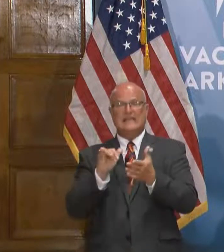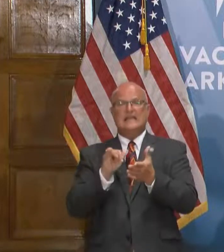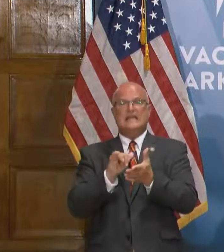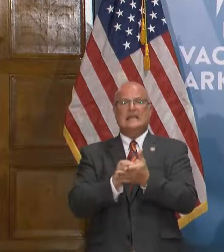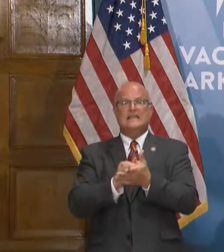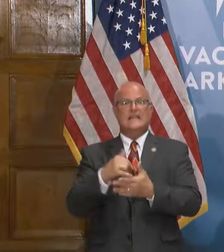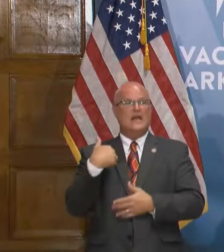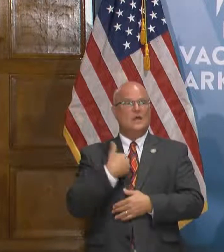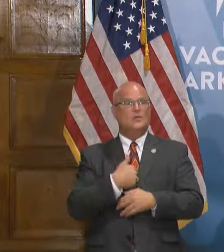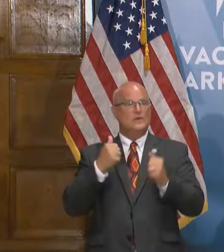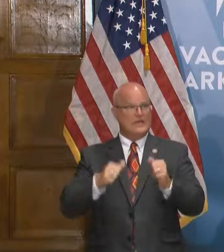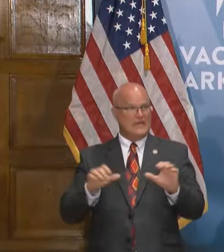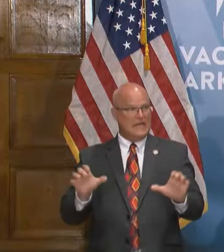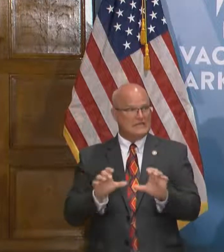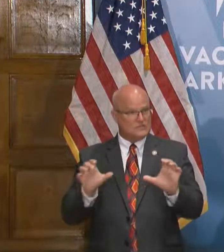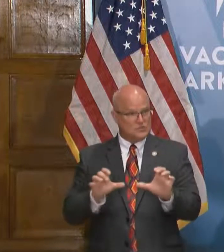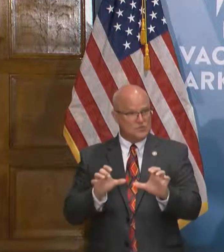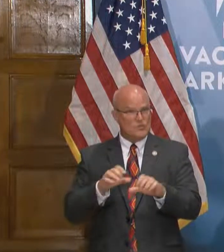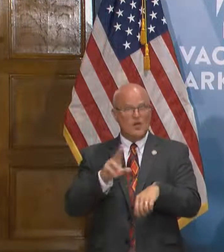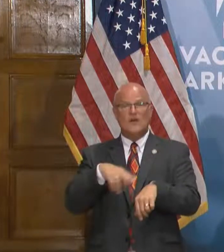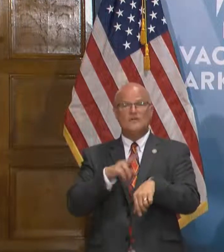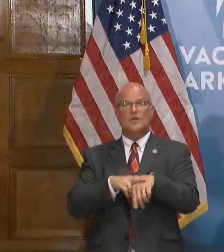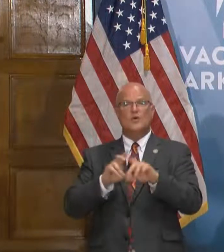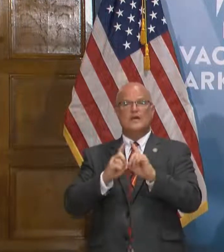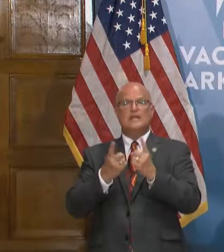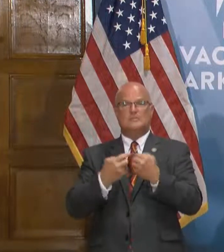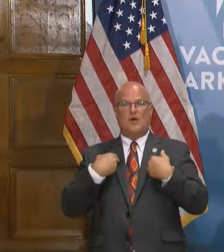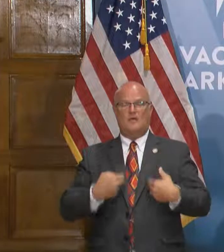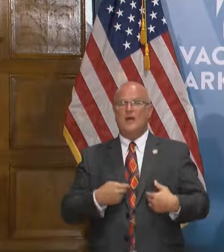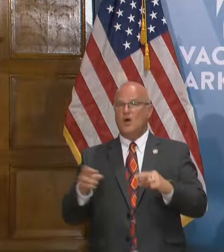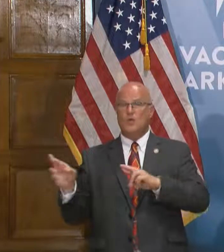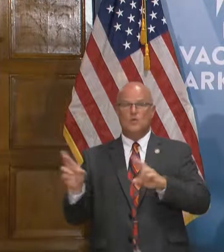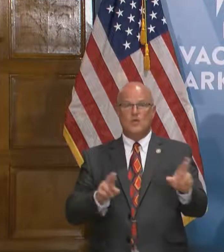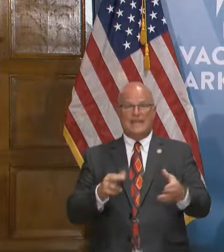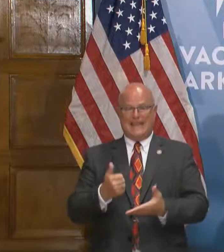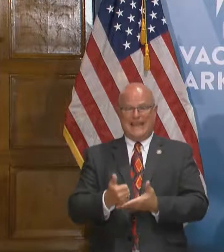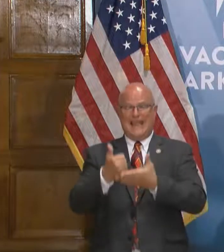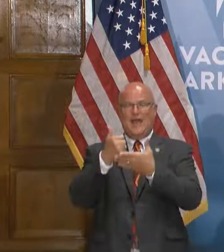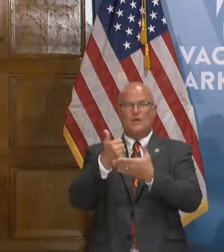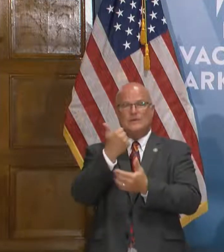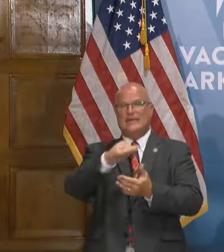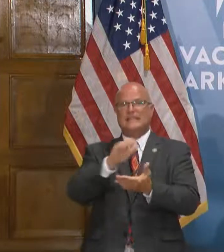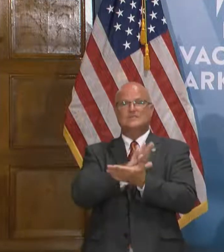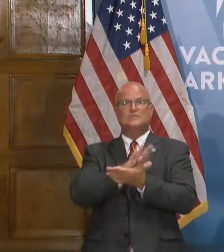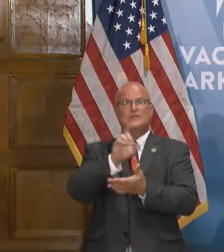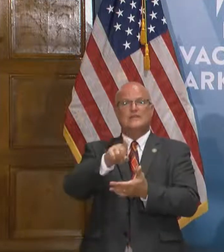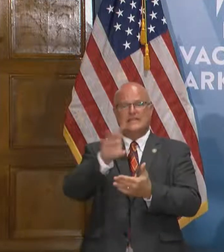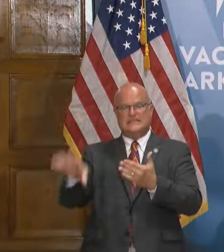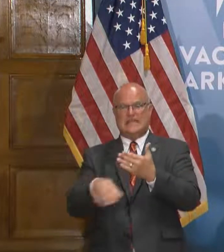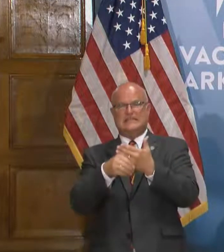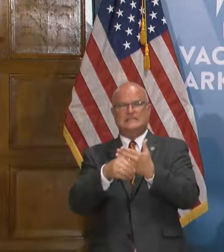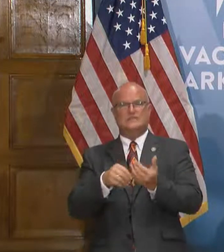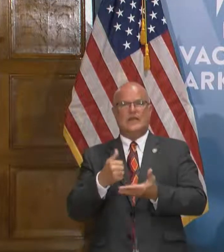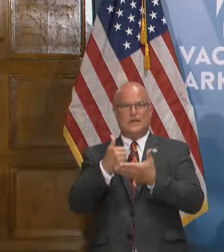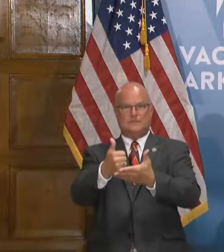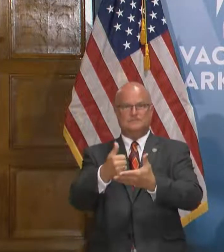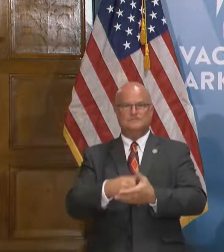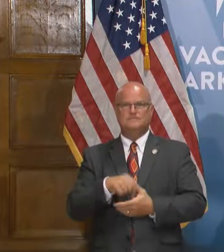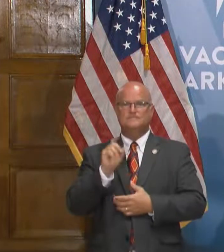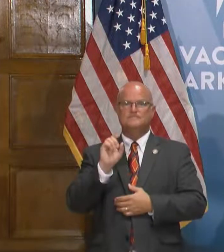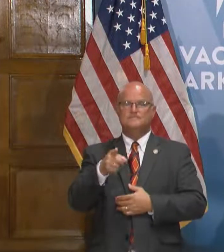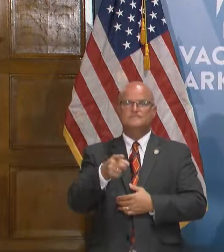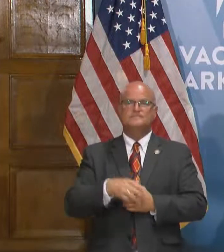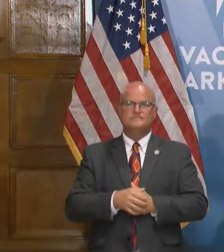that we can do. And of course, the Department of Health stands ready to help any school that needs additional assistance. Yes,